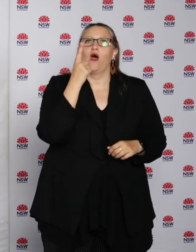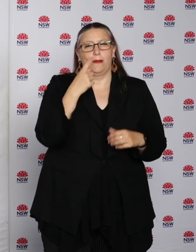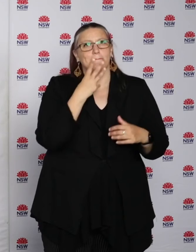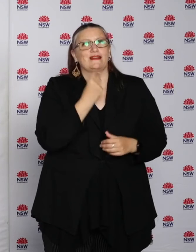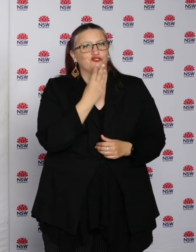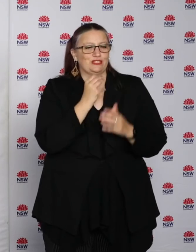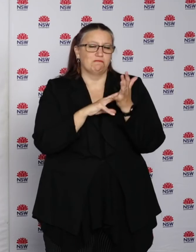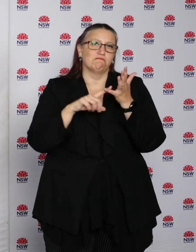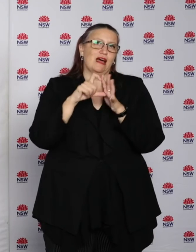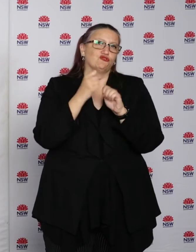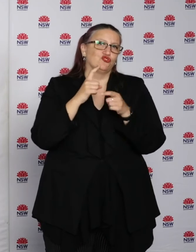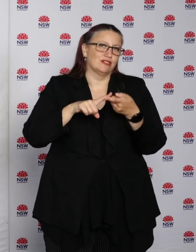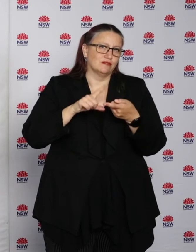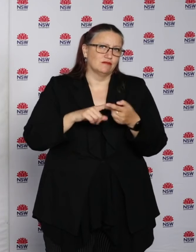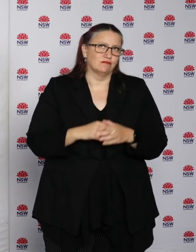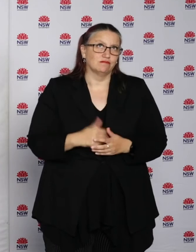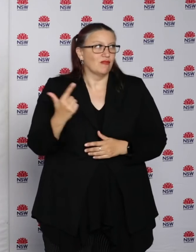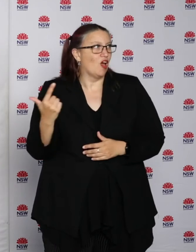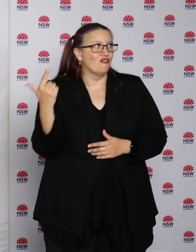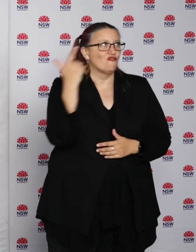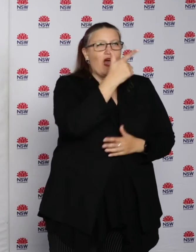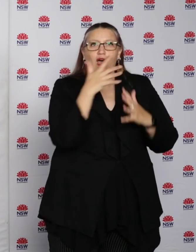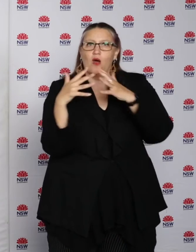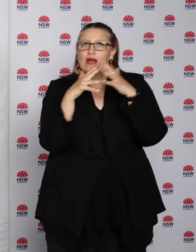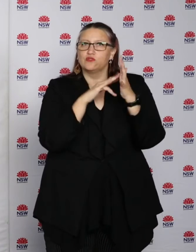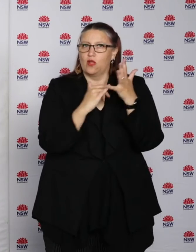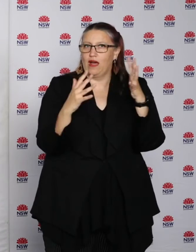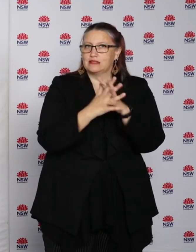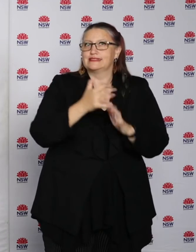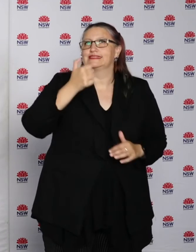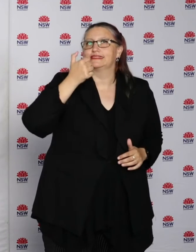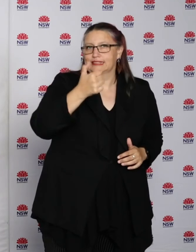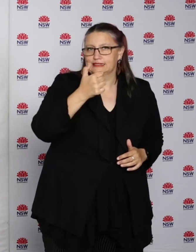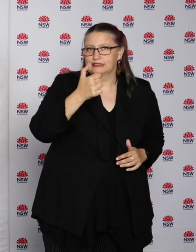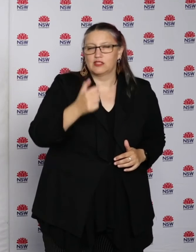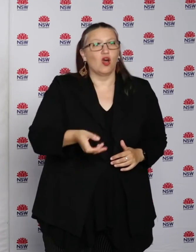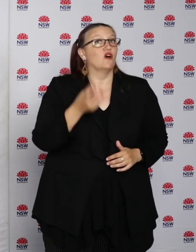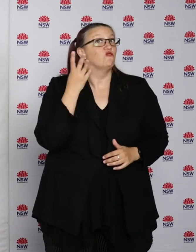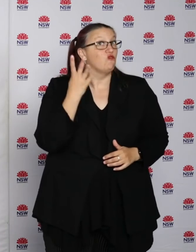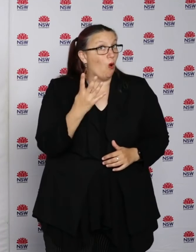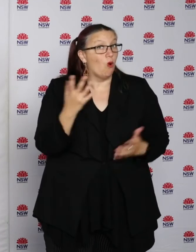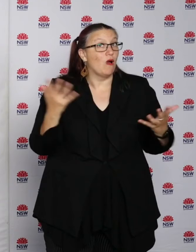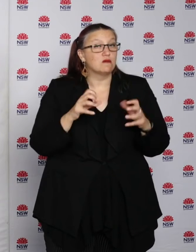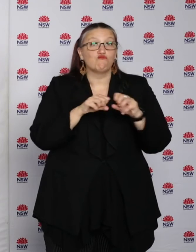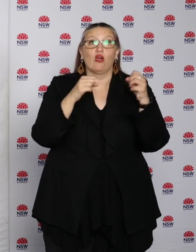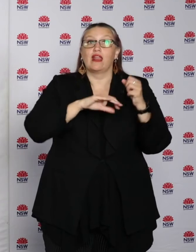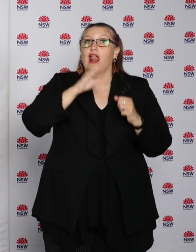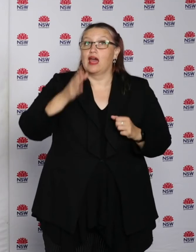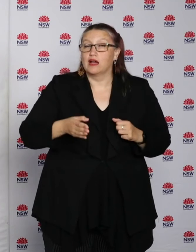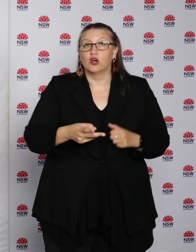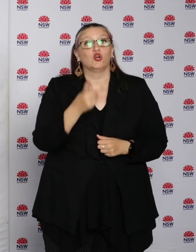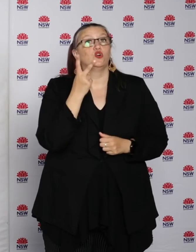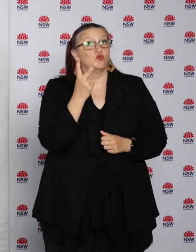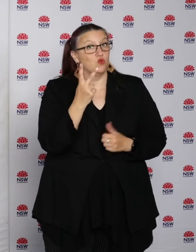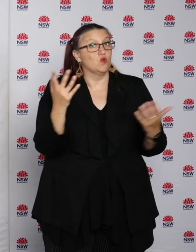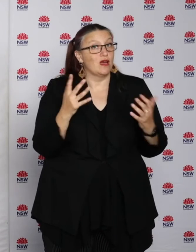In the far west, we've seen 6 new cases, including 4 in Broken Hill and 2 in Wilcannia. In southern